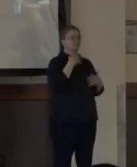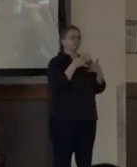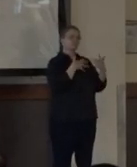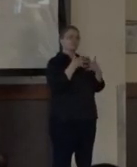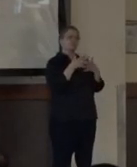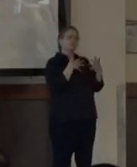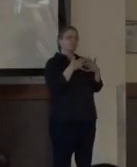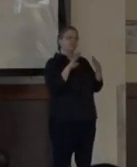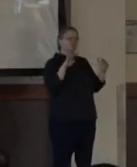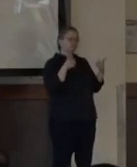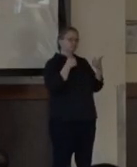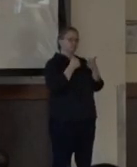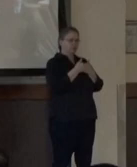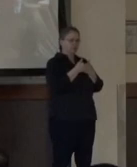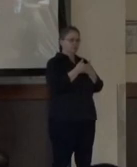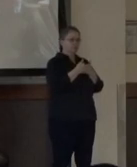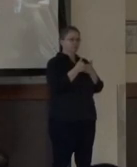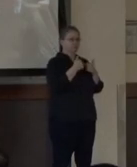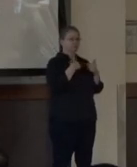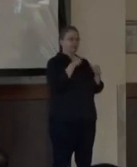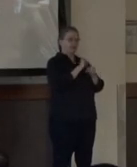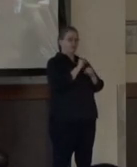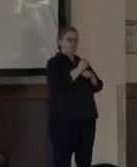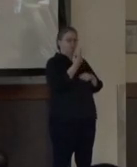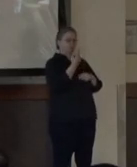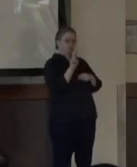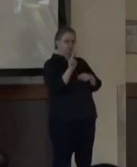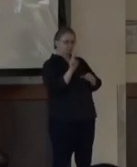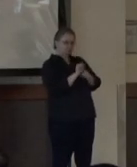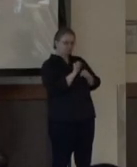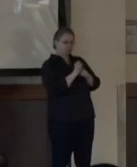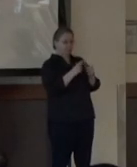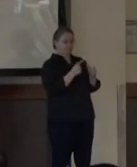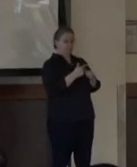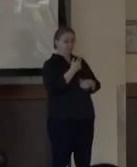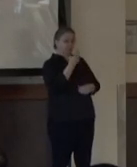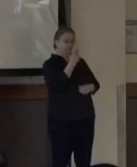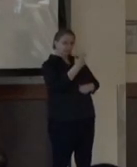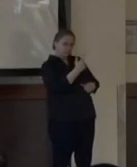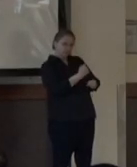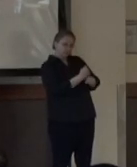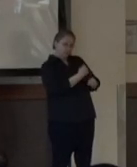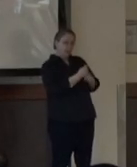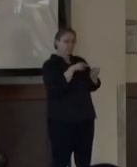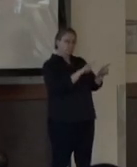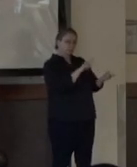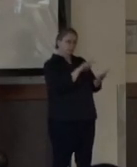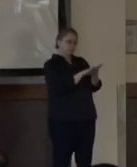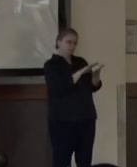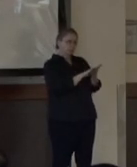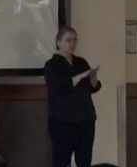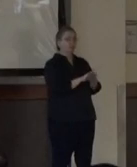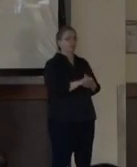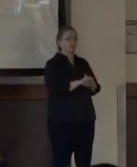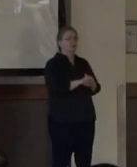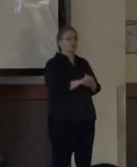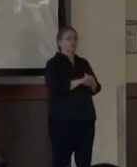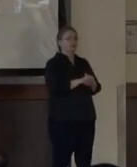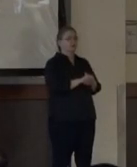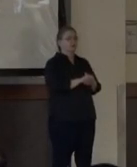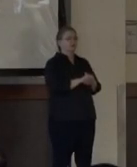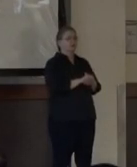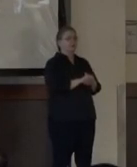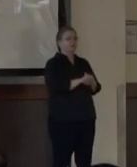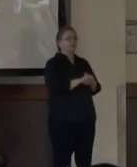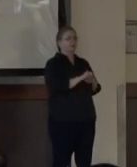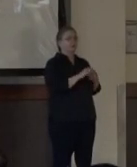despite challenges, oftentimes I worked two jobs, sometimes I worked three jobs, sometimes I did that while I was going to school, and I just